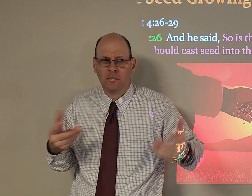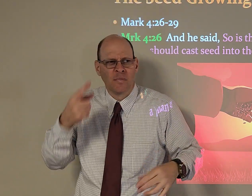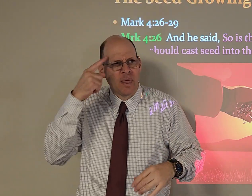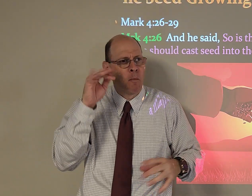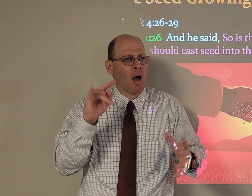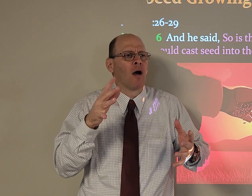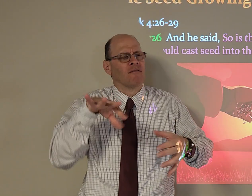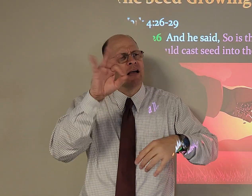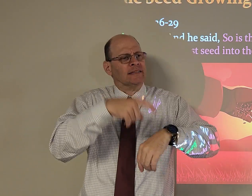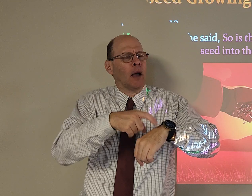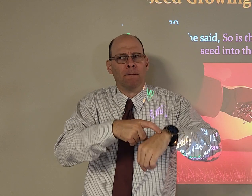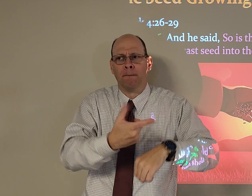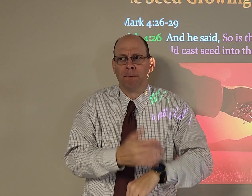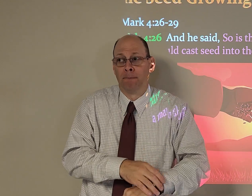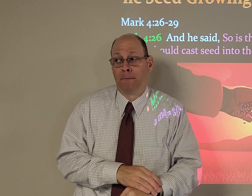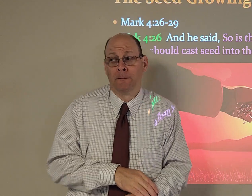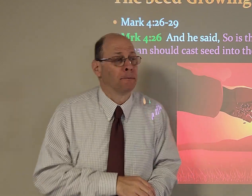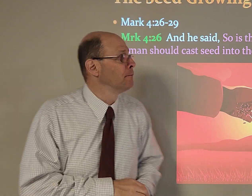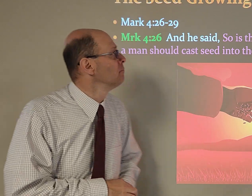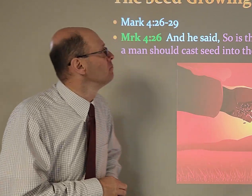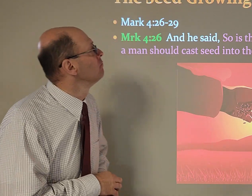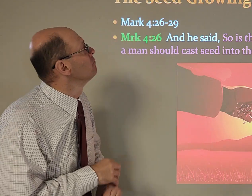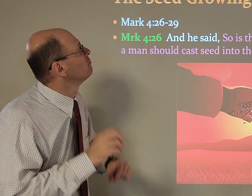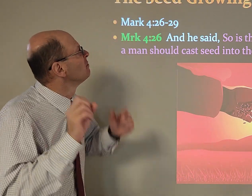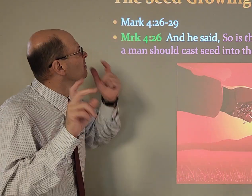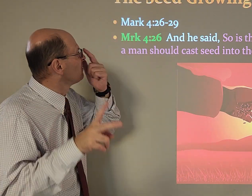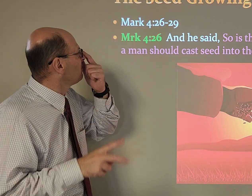okay? Make the time, find the time.